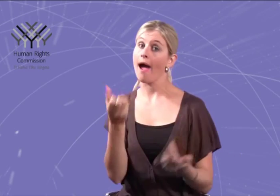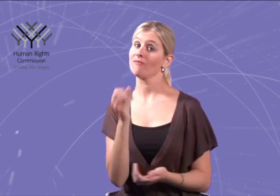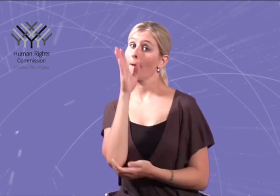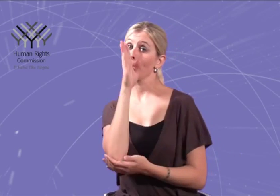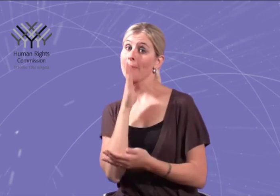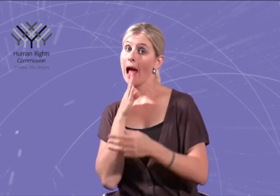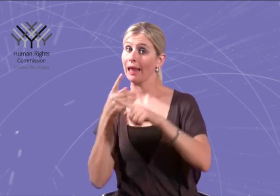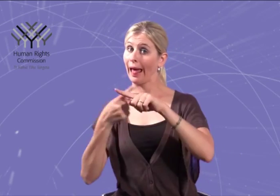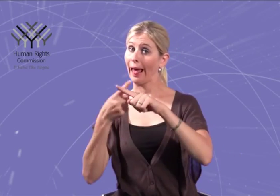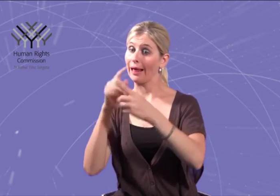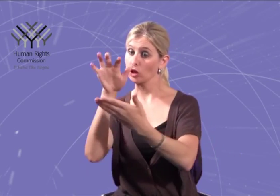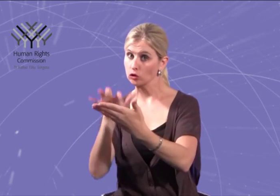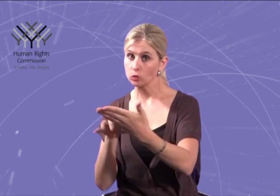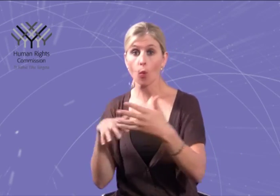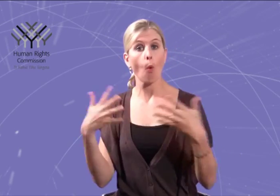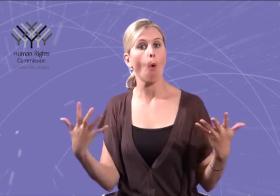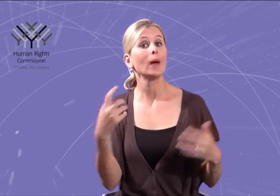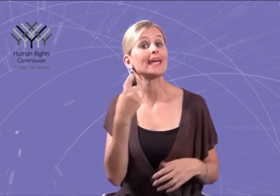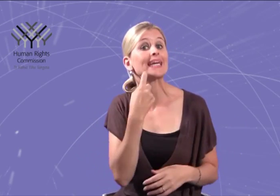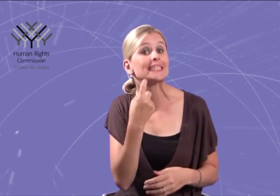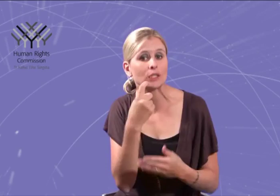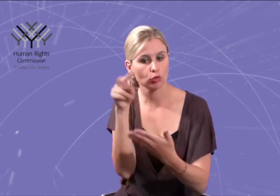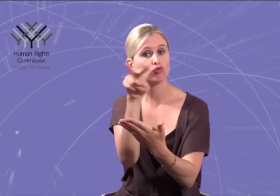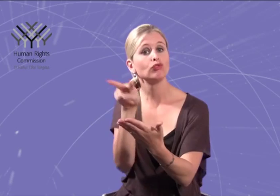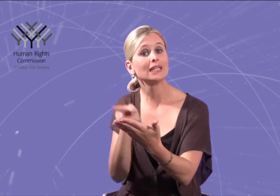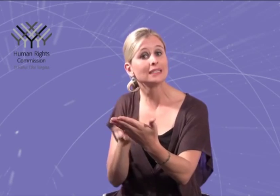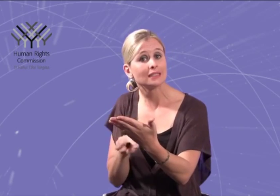plain English, easy read,